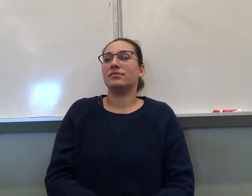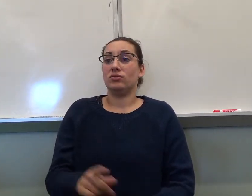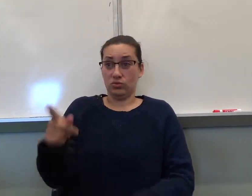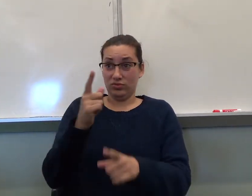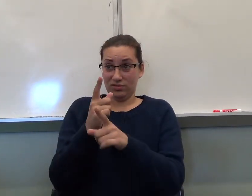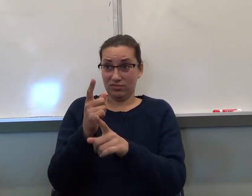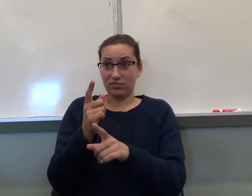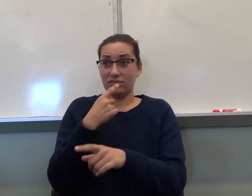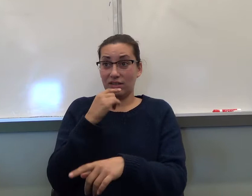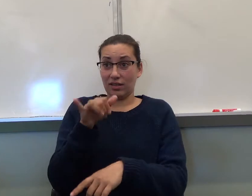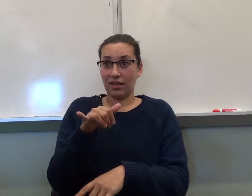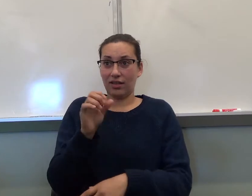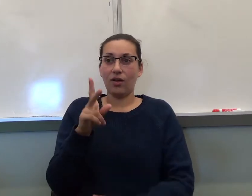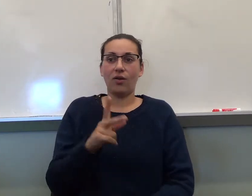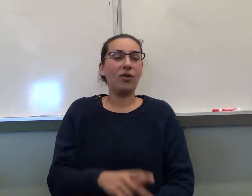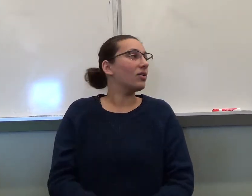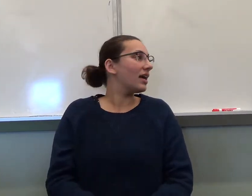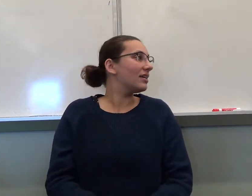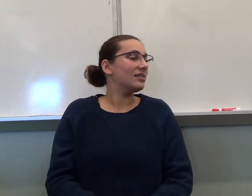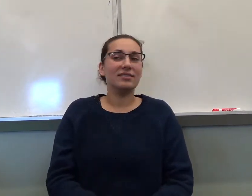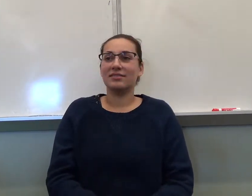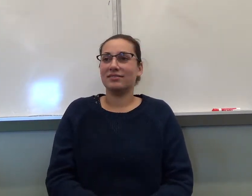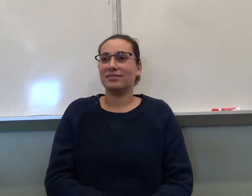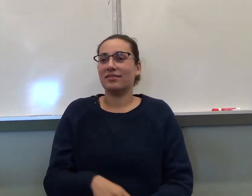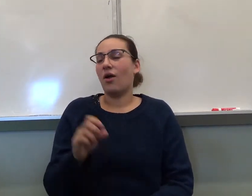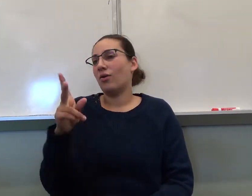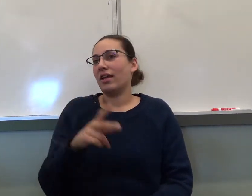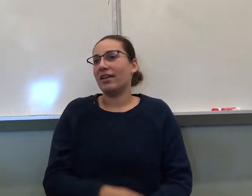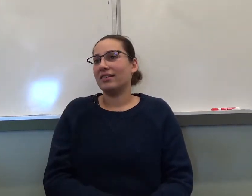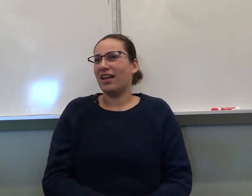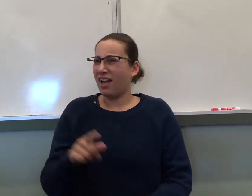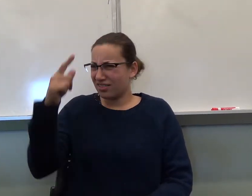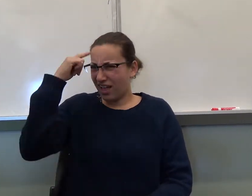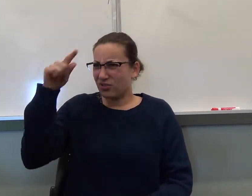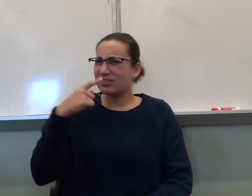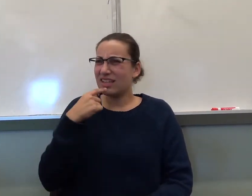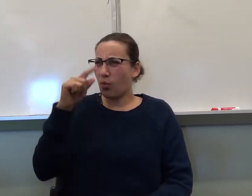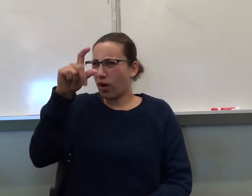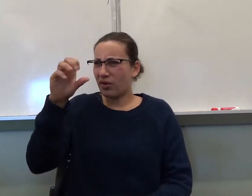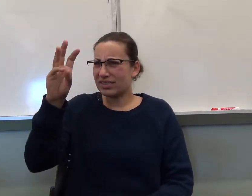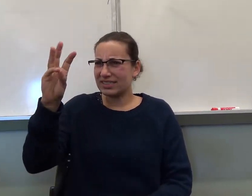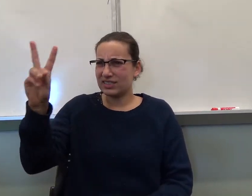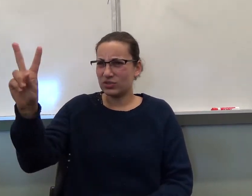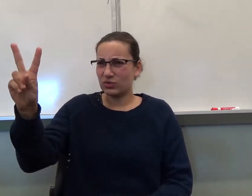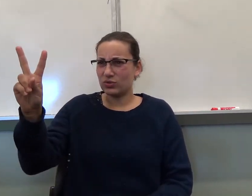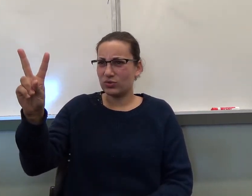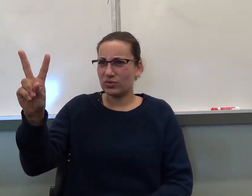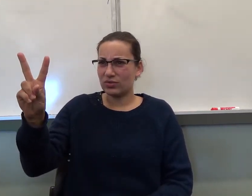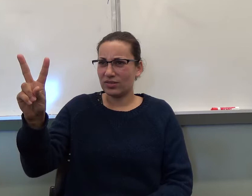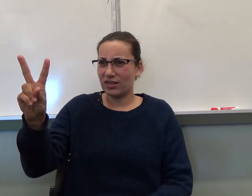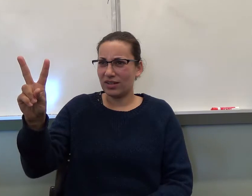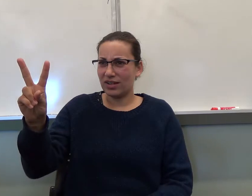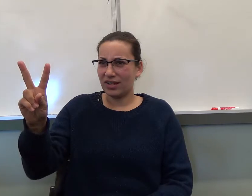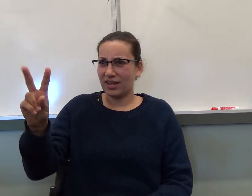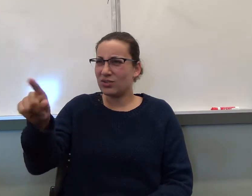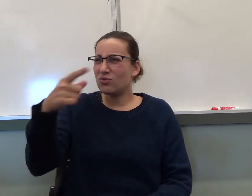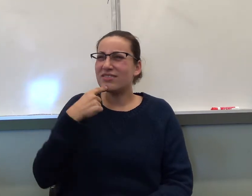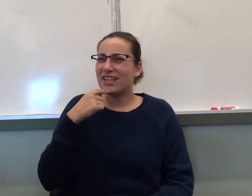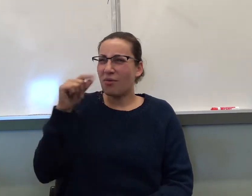She's never been wrong, really. Oh, okay. I don't dare say she's wrong. She gets very upset.